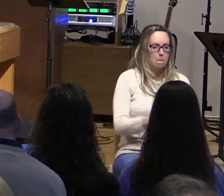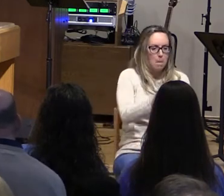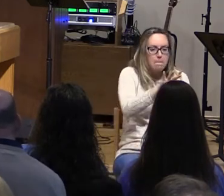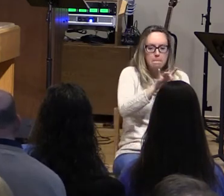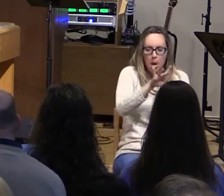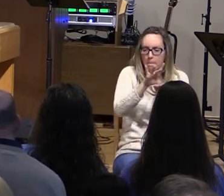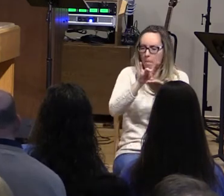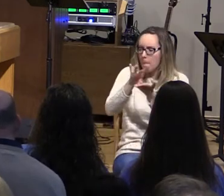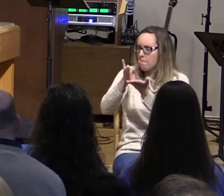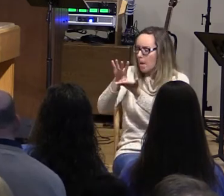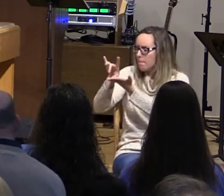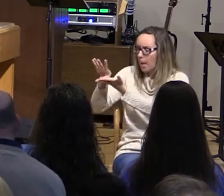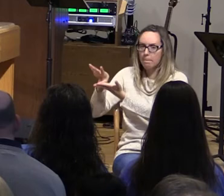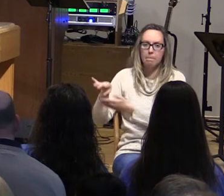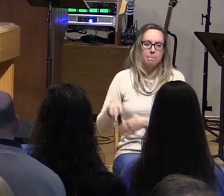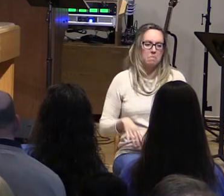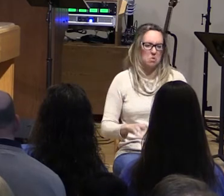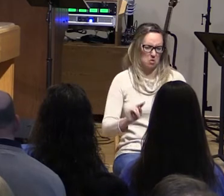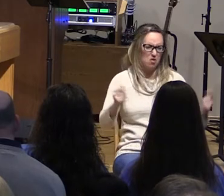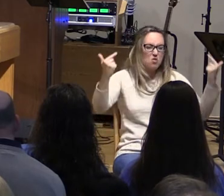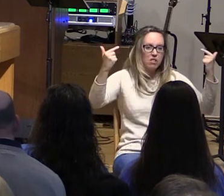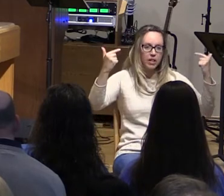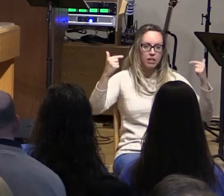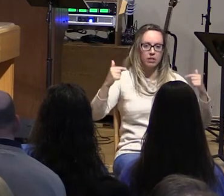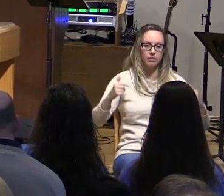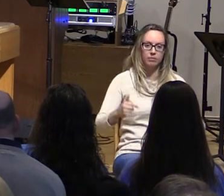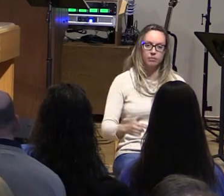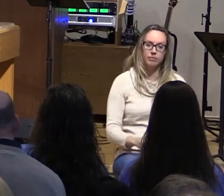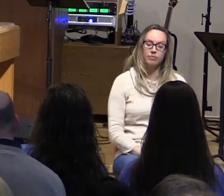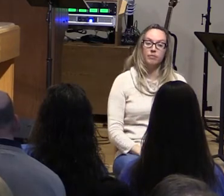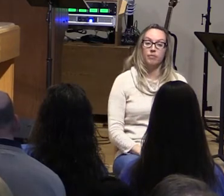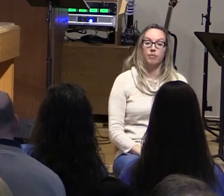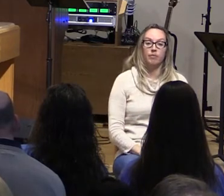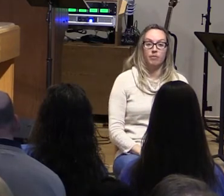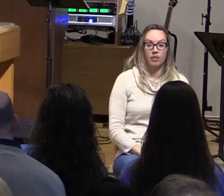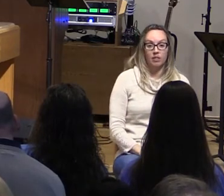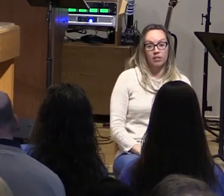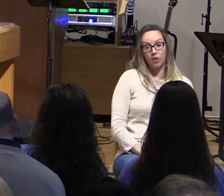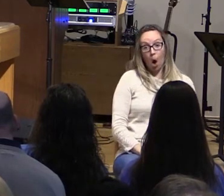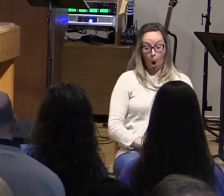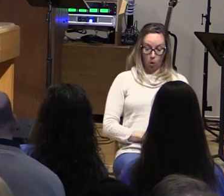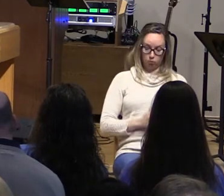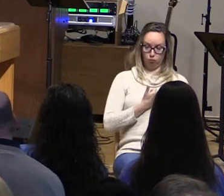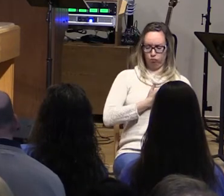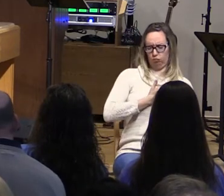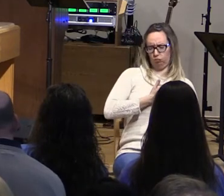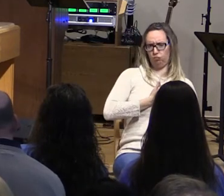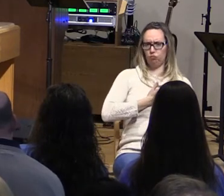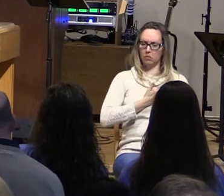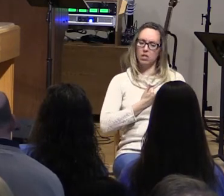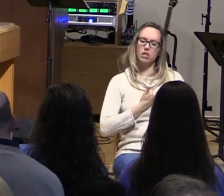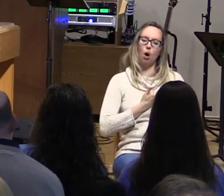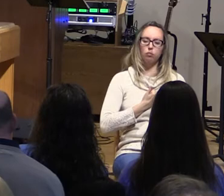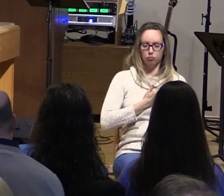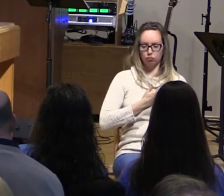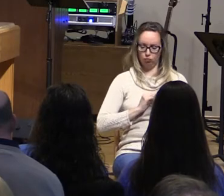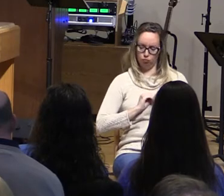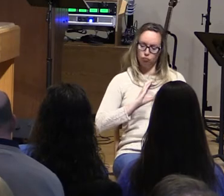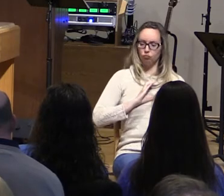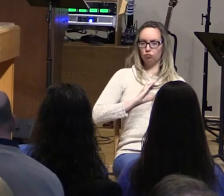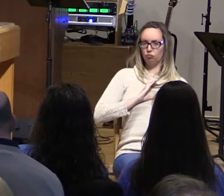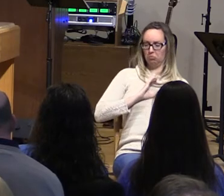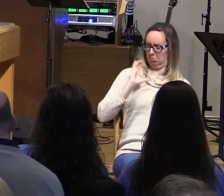enough. You're not good enough. And man, they washed themselves real good to look real nice on the